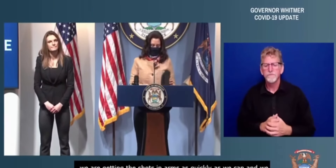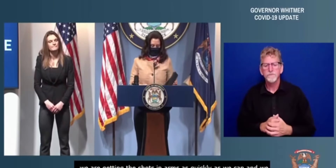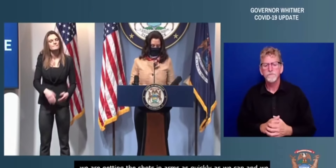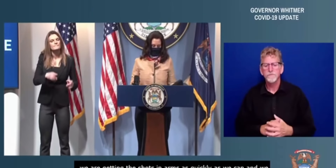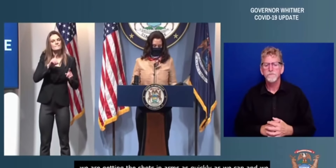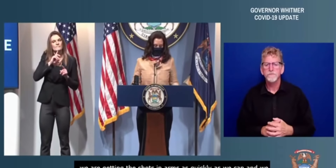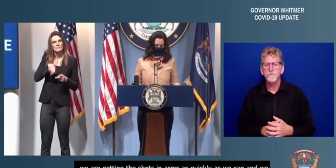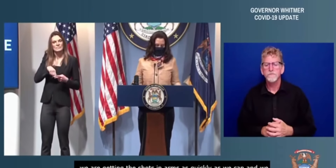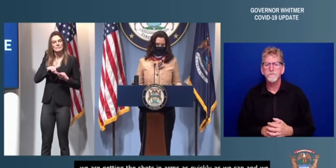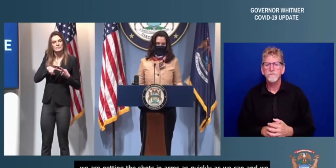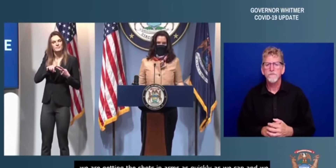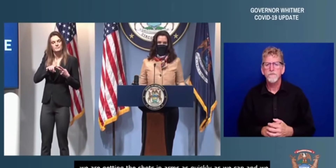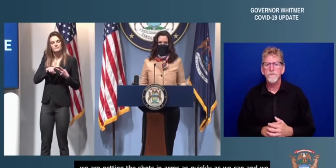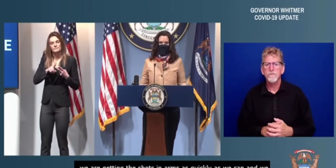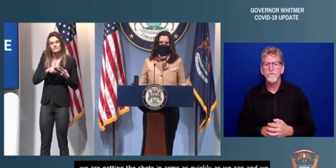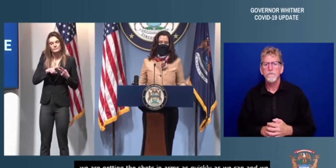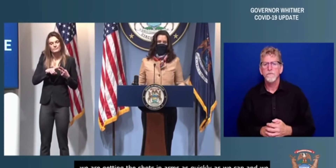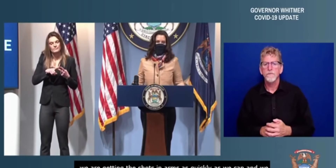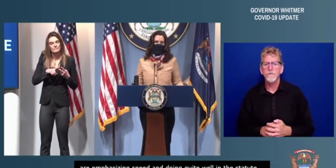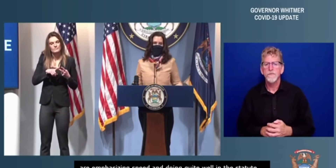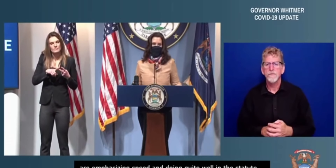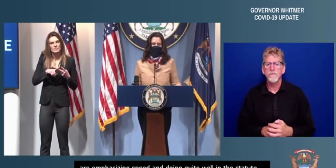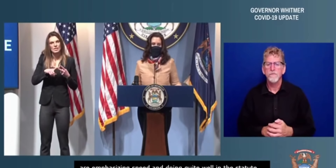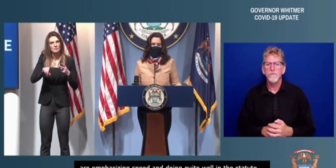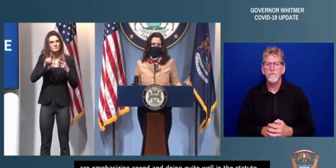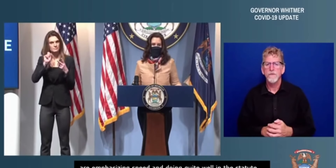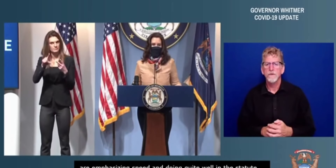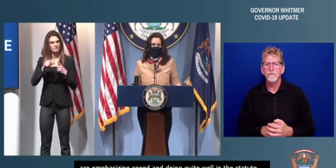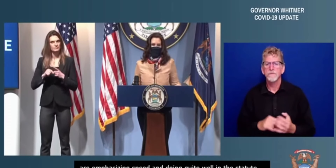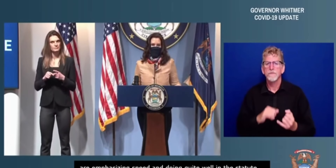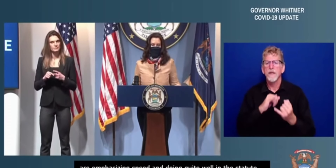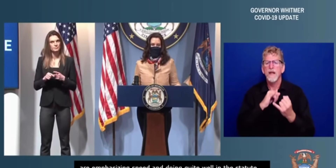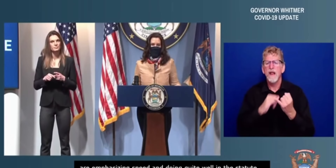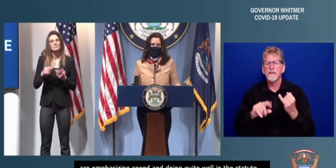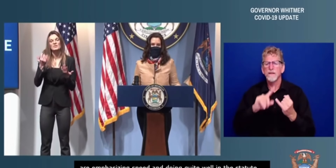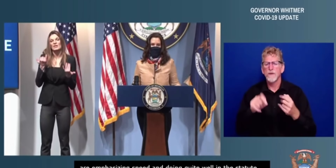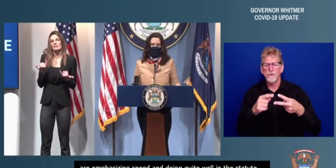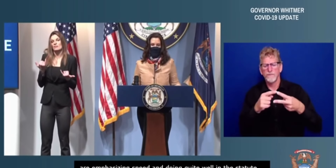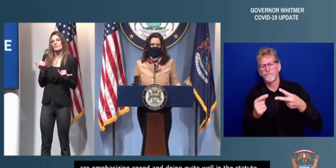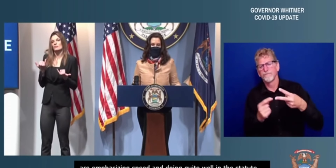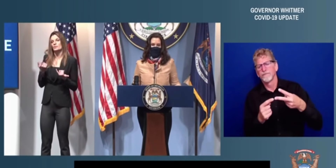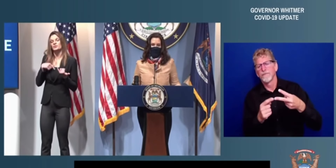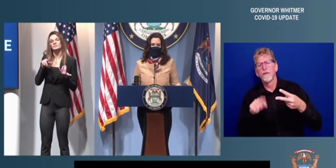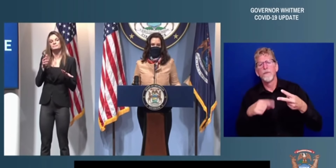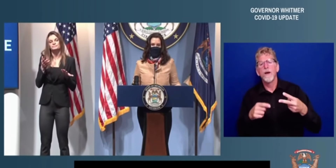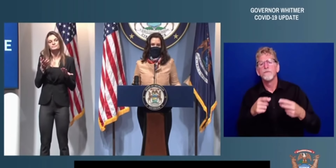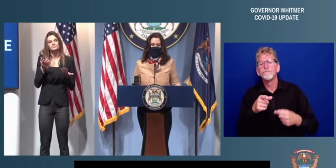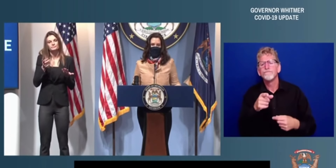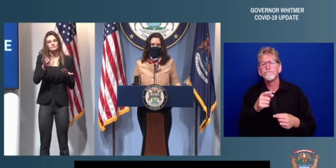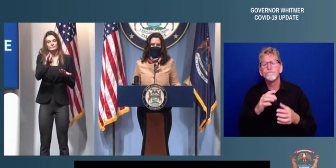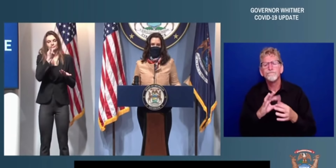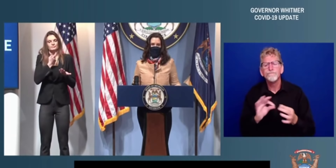And then back to the last part of your question about, are there things that we're seeing that might